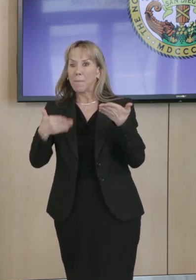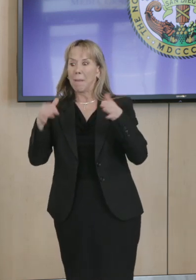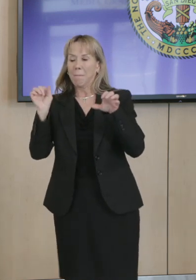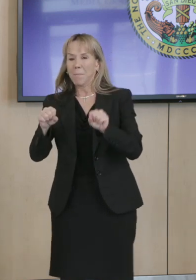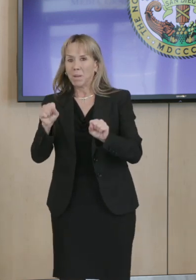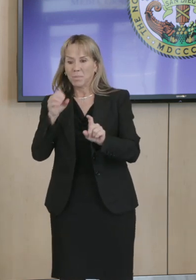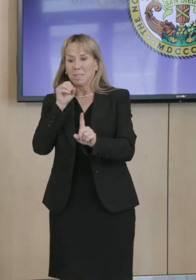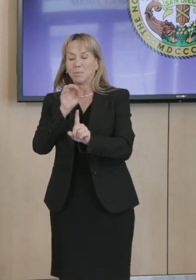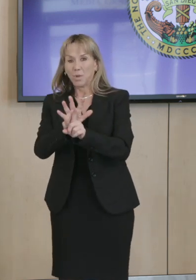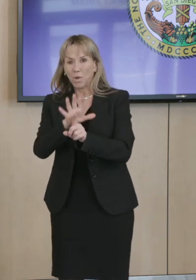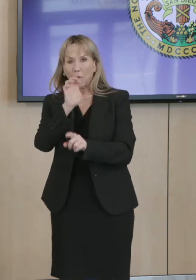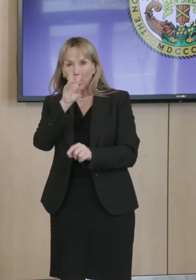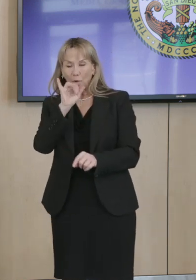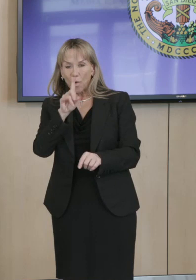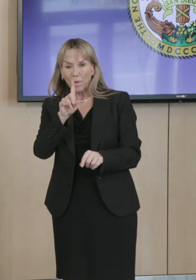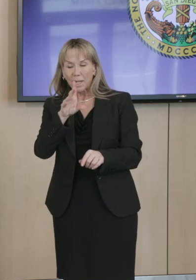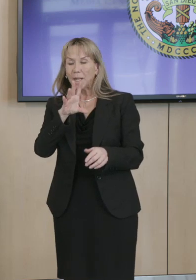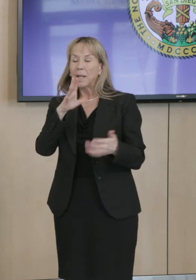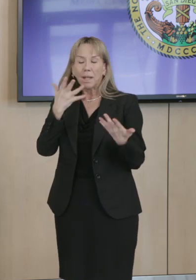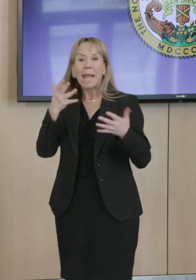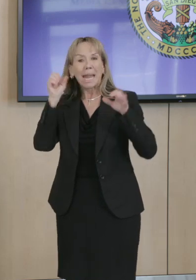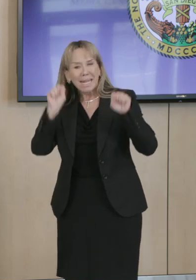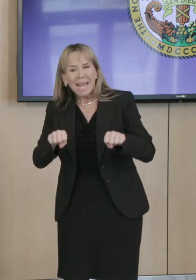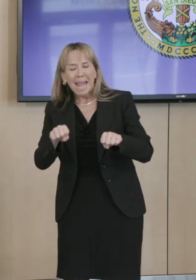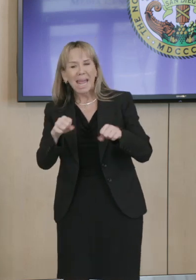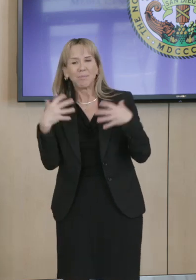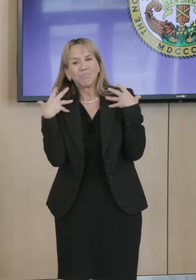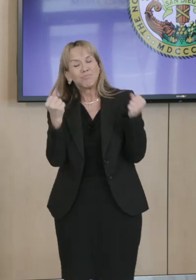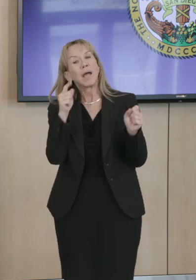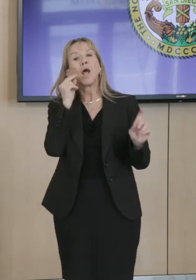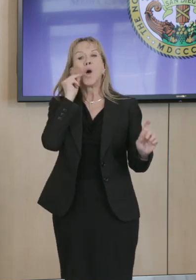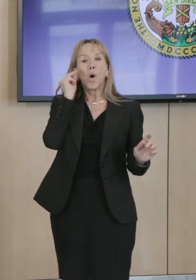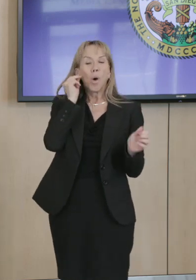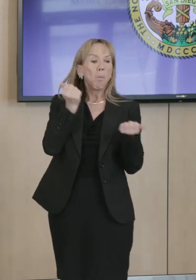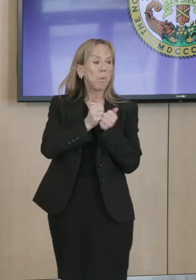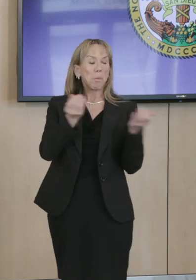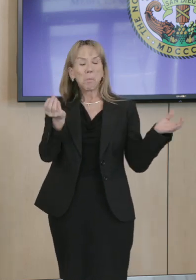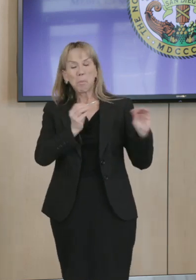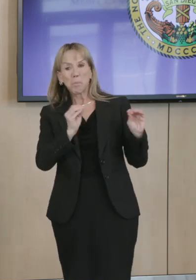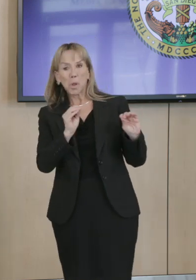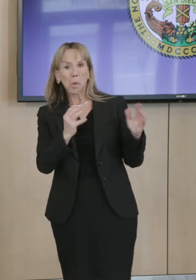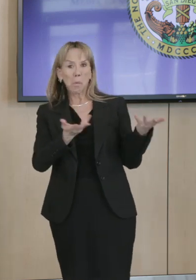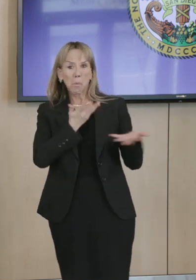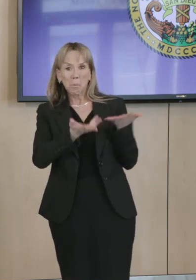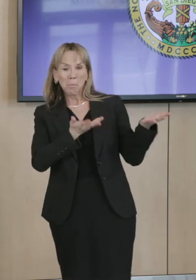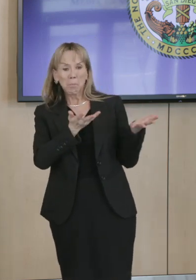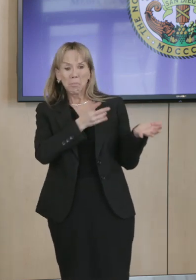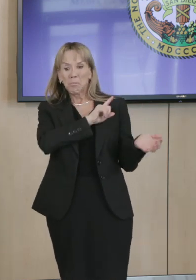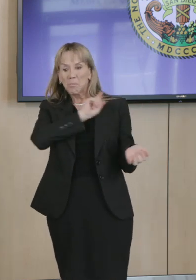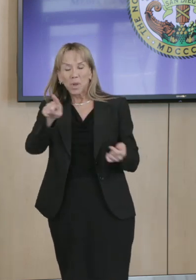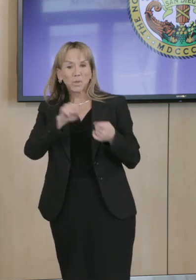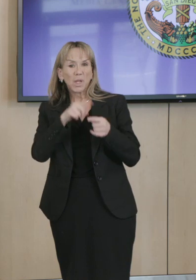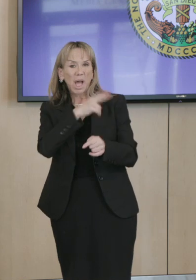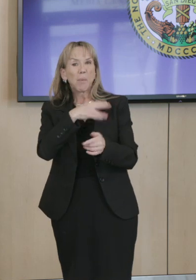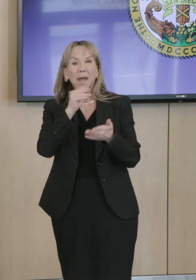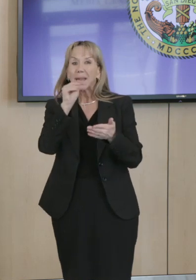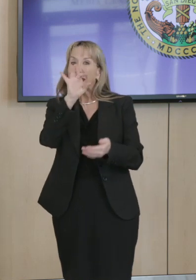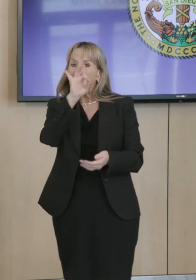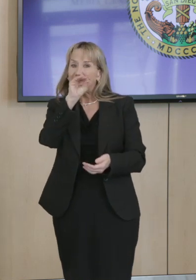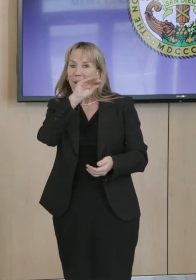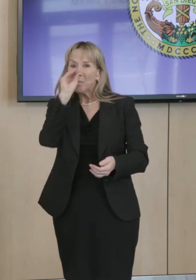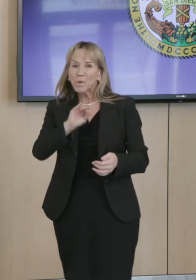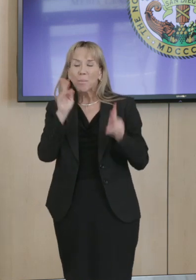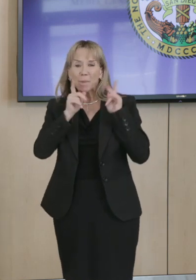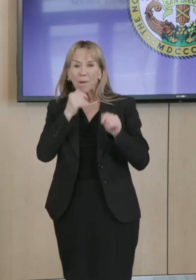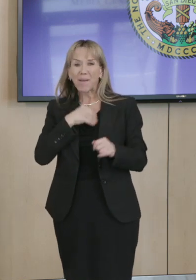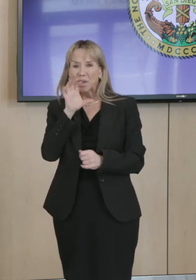but yet are likely to just simply recover at home with no medical treatment, which is true of 80% of people with COVID, we don't